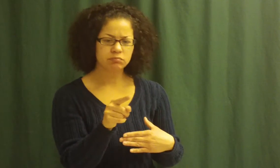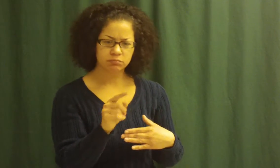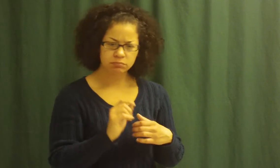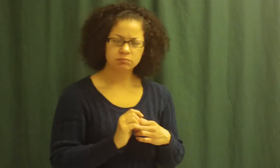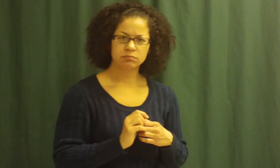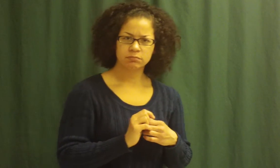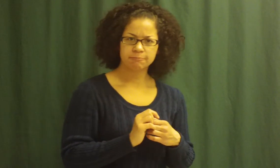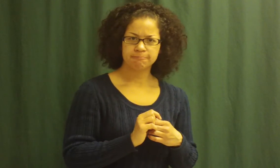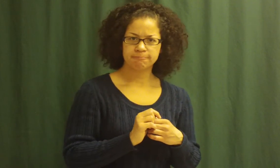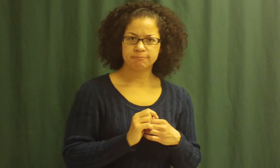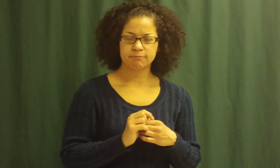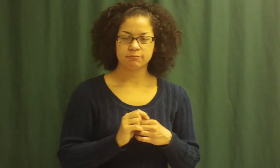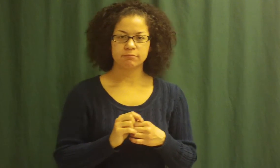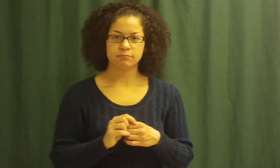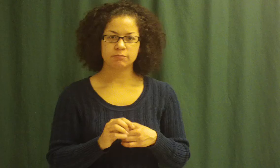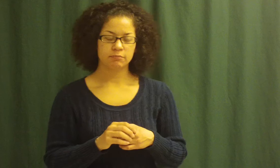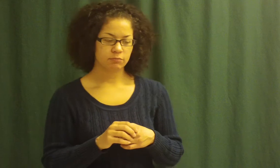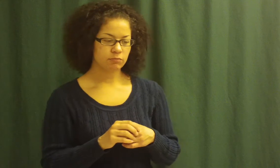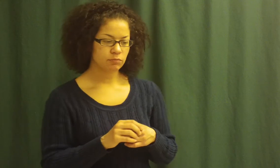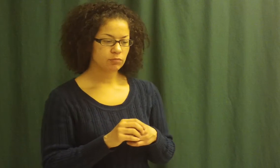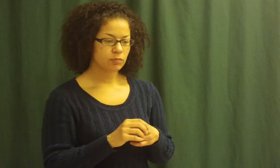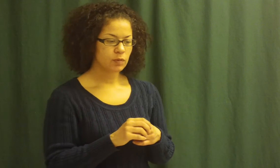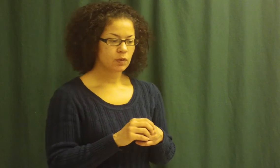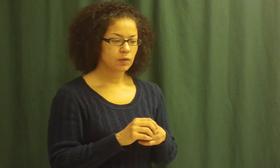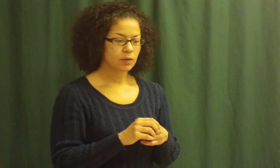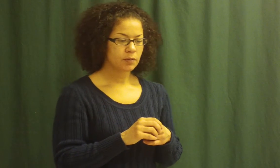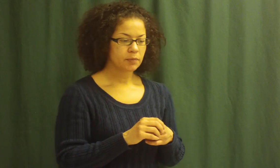that should theoretically produce identical cultures everywhere.